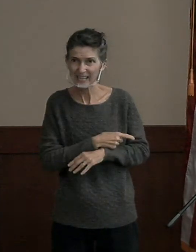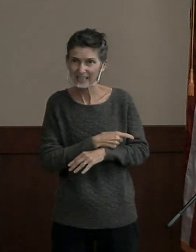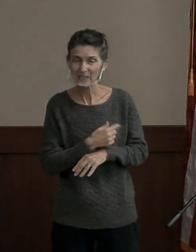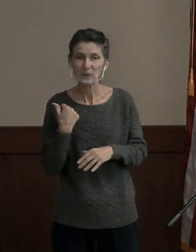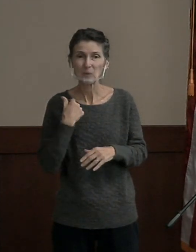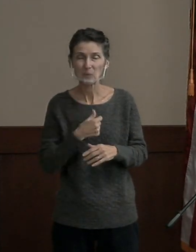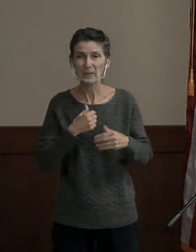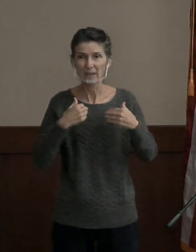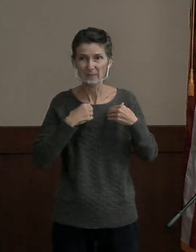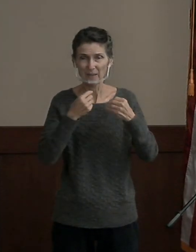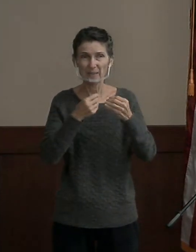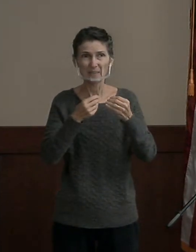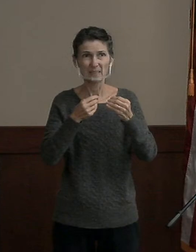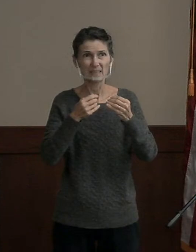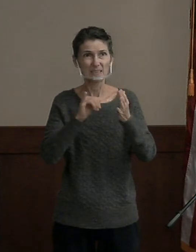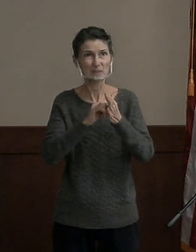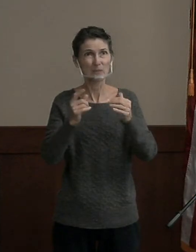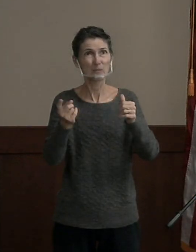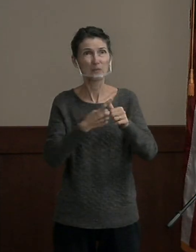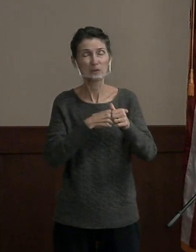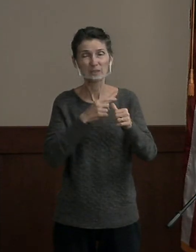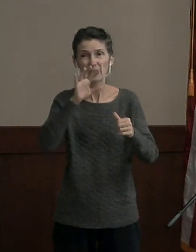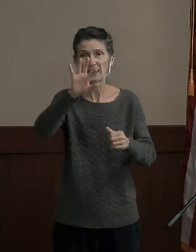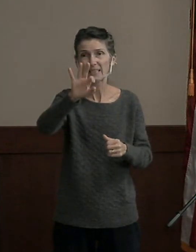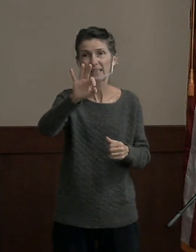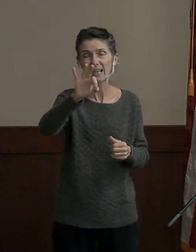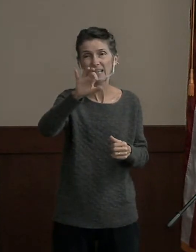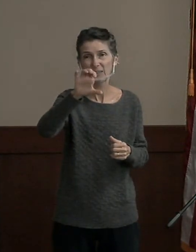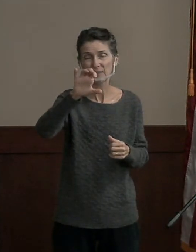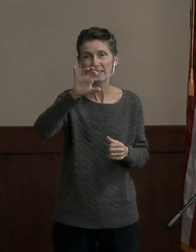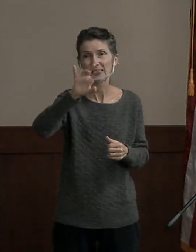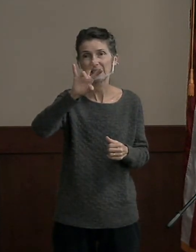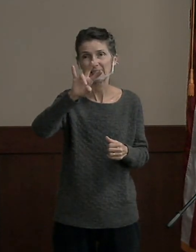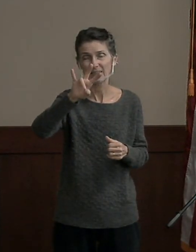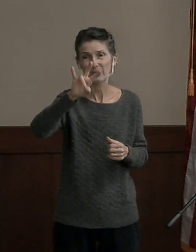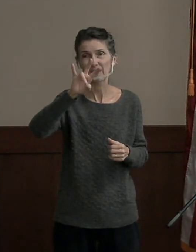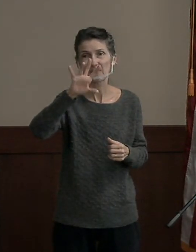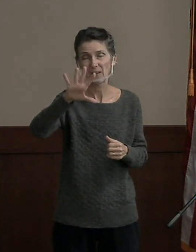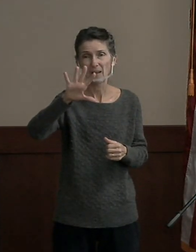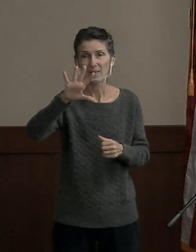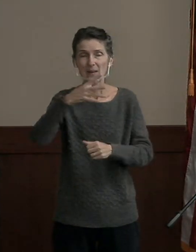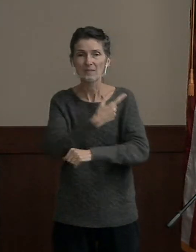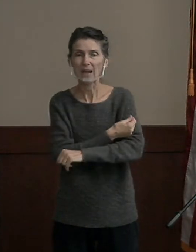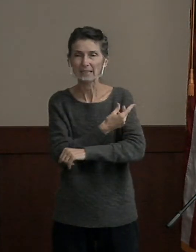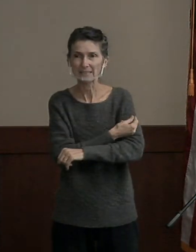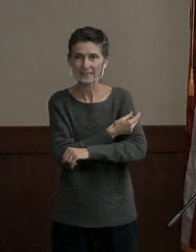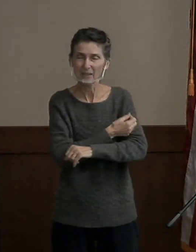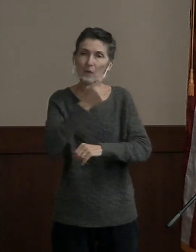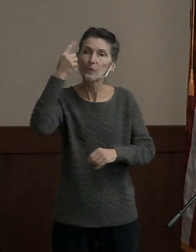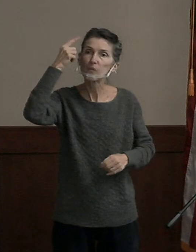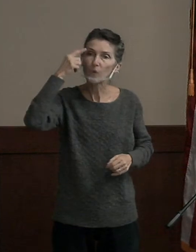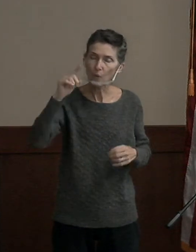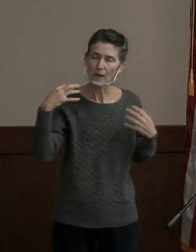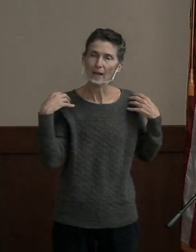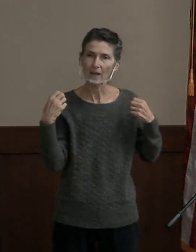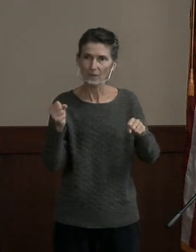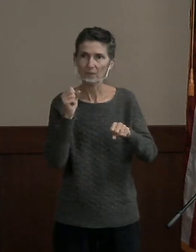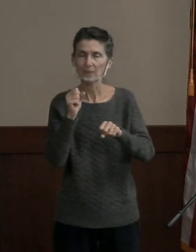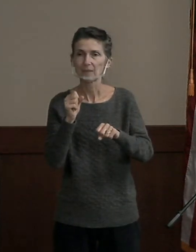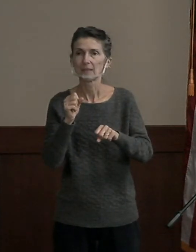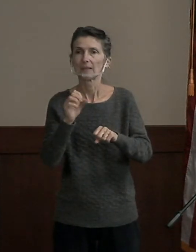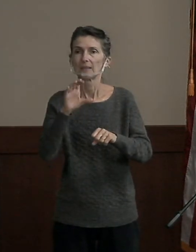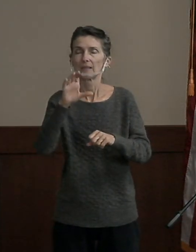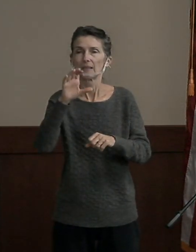have allocated in just this first wave 975 vaccines for healthcare workers